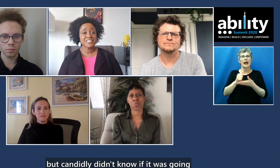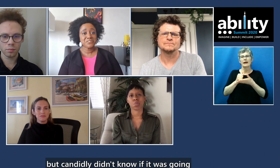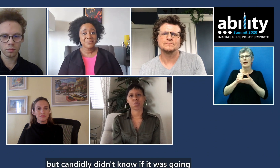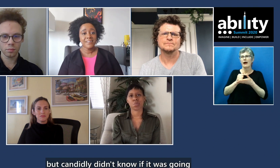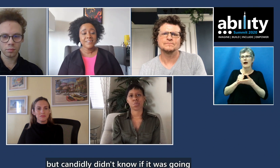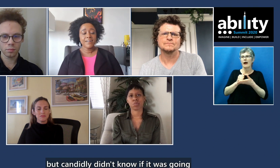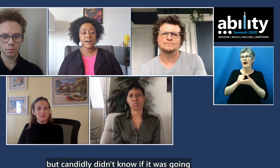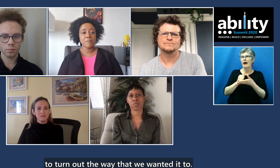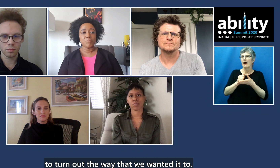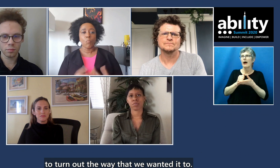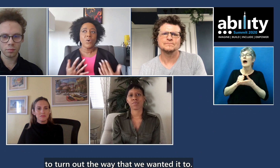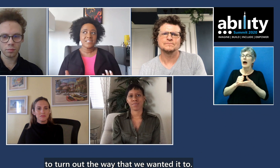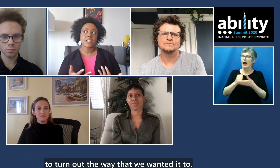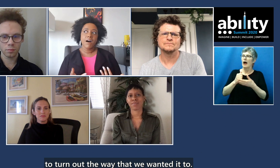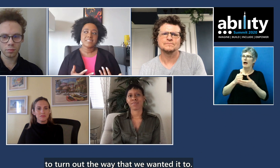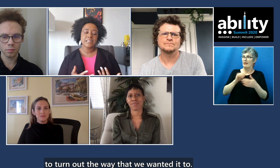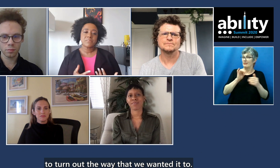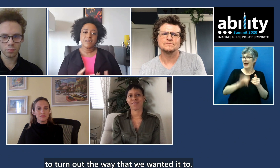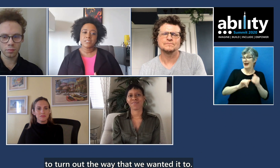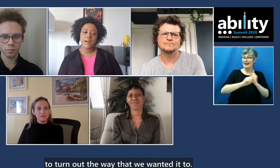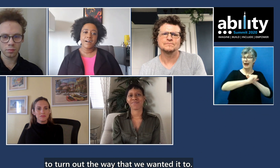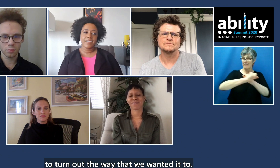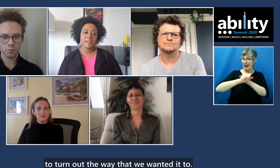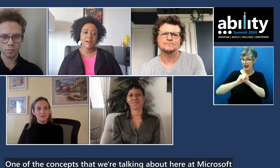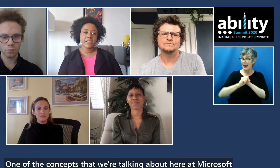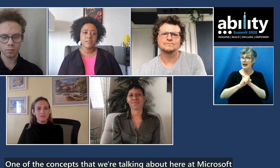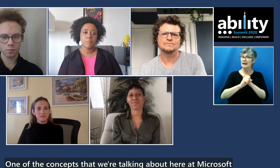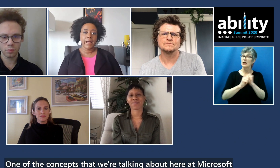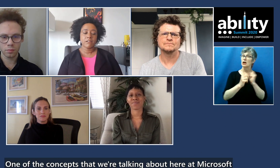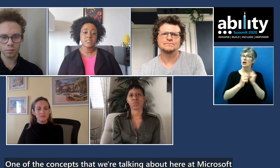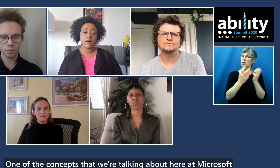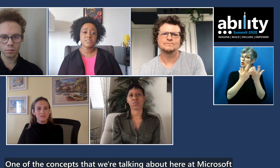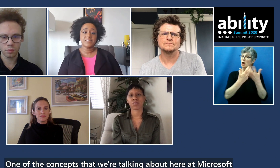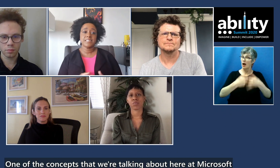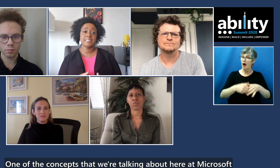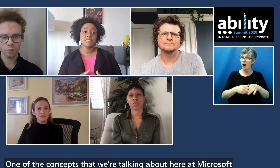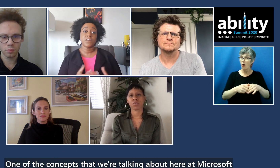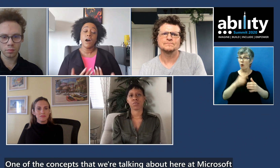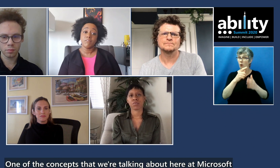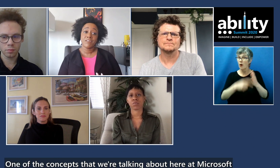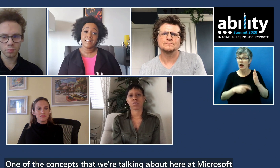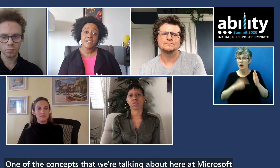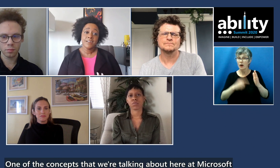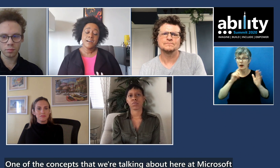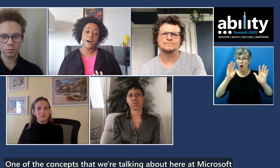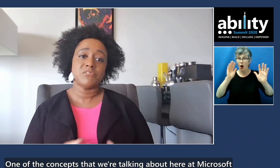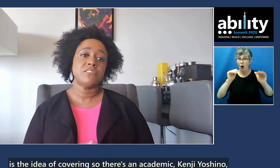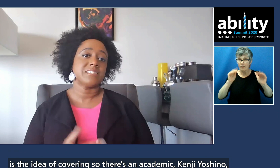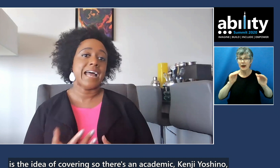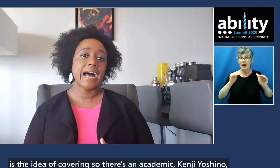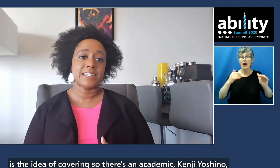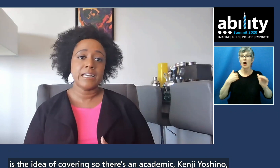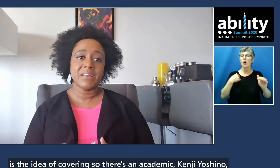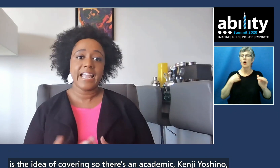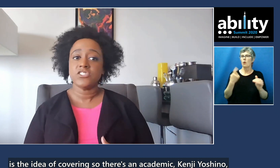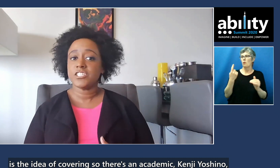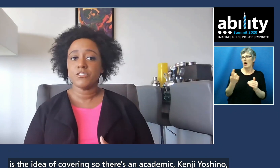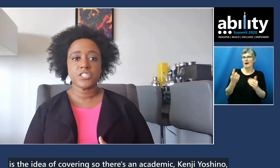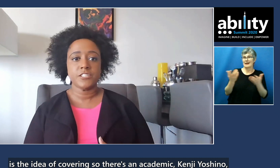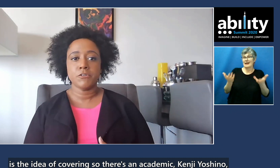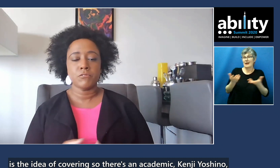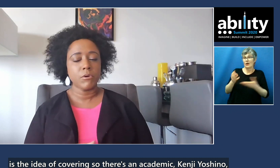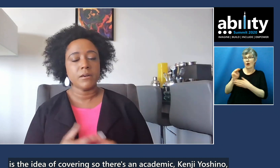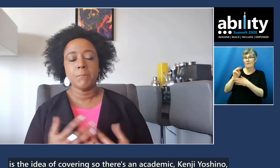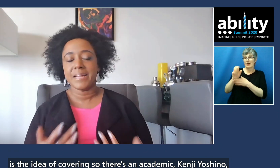we wanted it to. One of the concepts that we're talking about here at Microsoft is the idea of covering. So there's an academic,